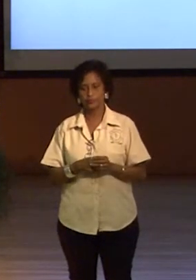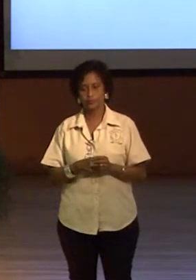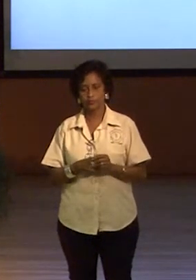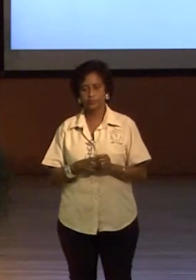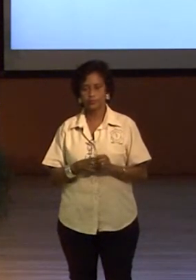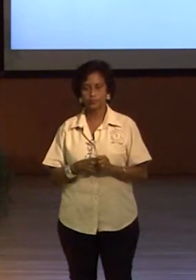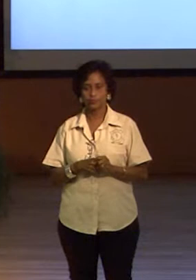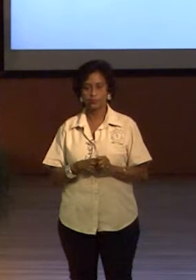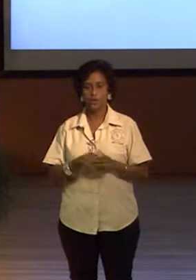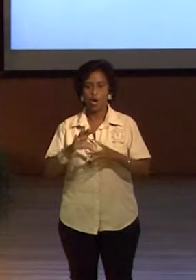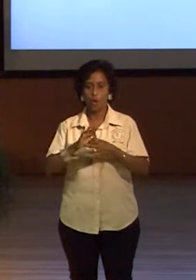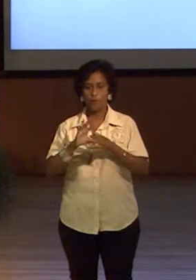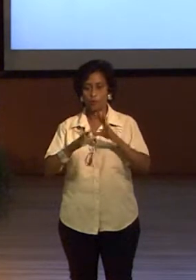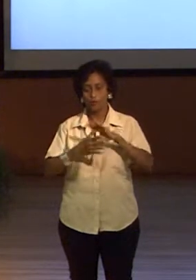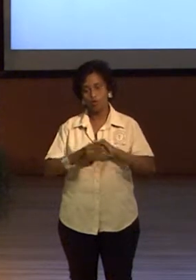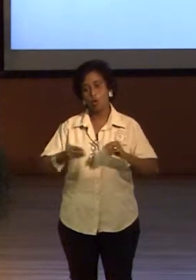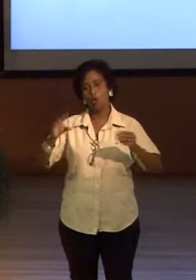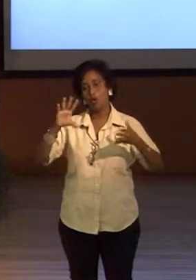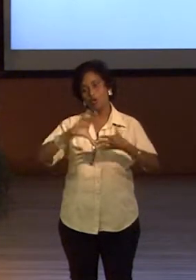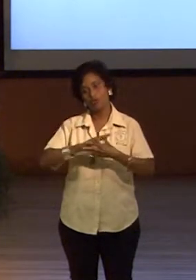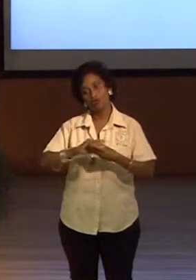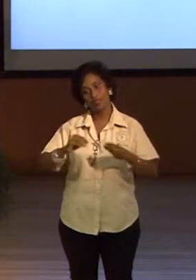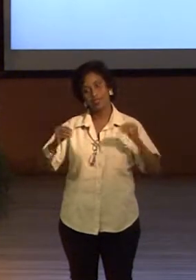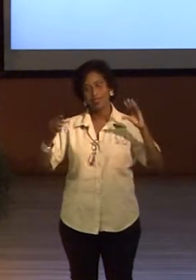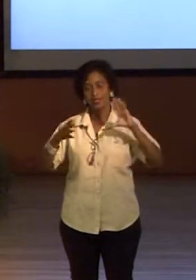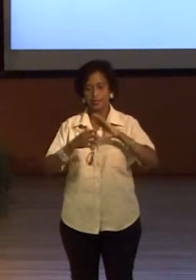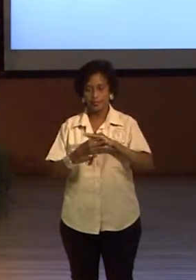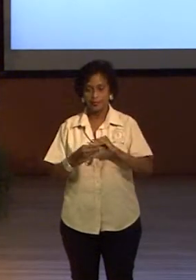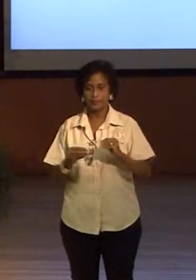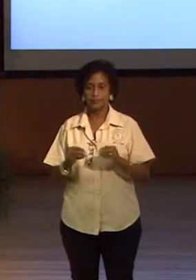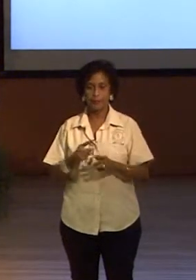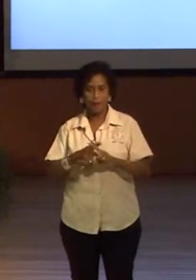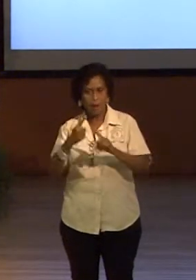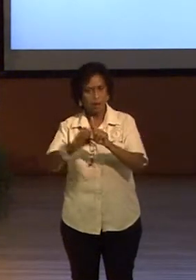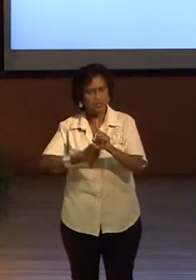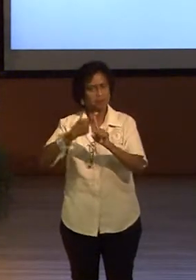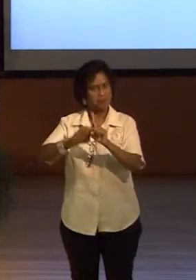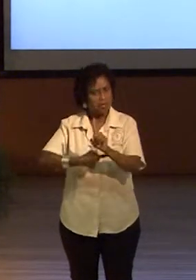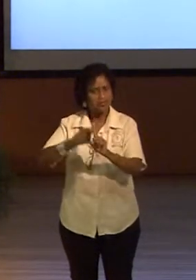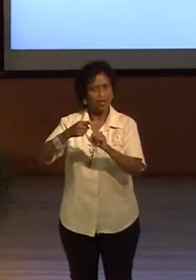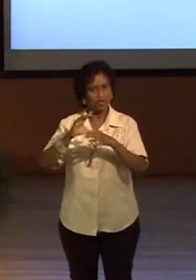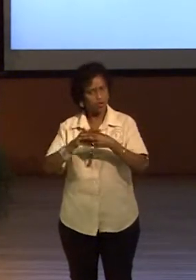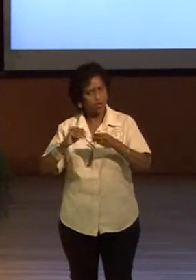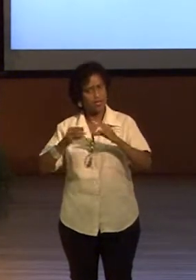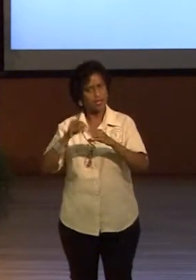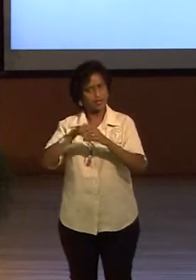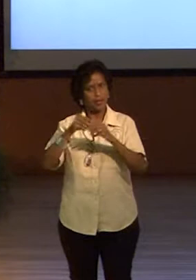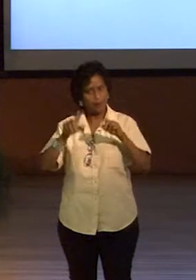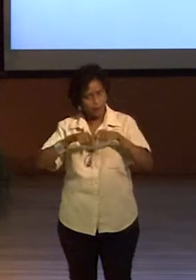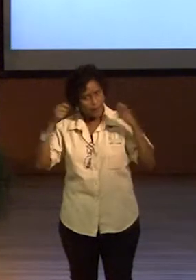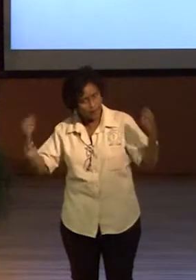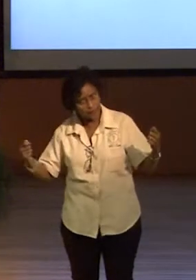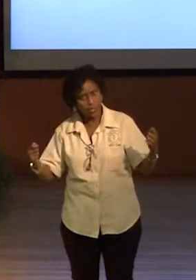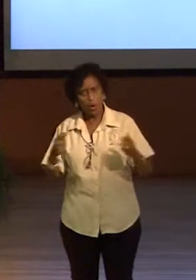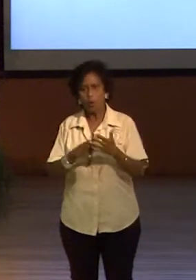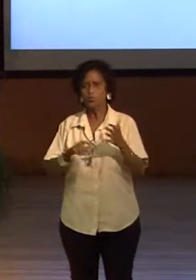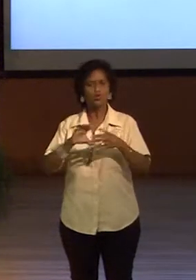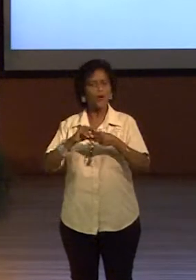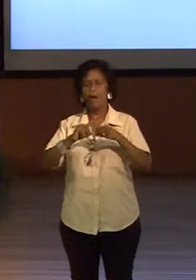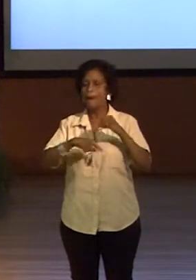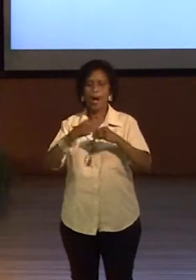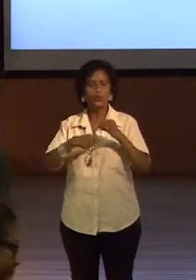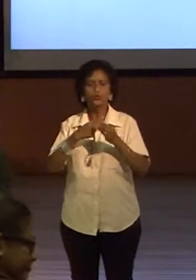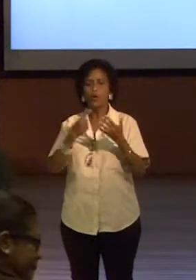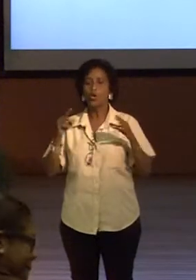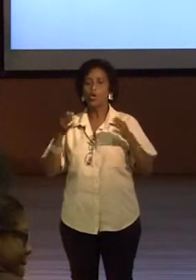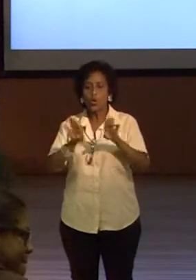this story over the past few months, and it talks about the closure of the school